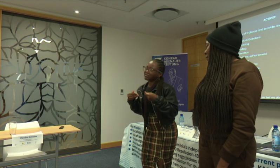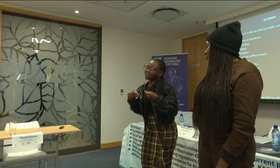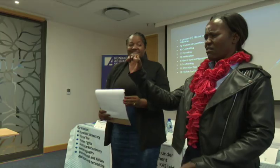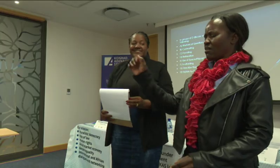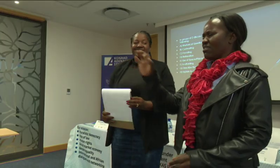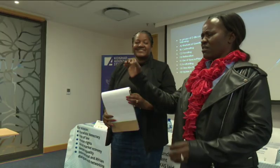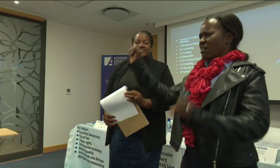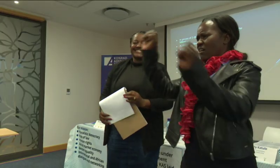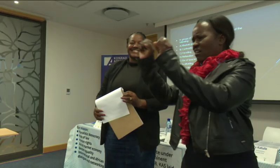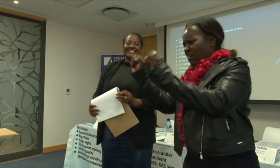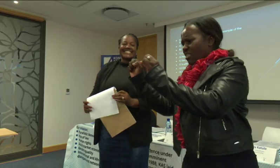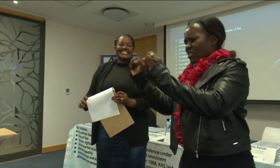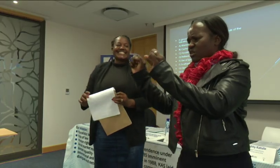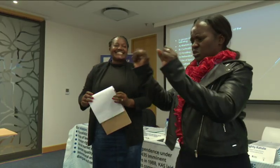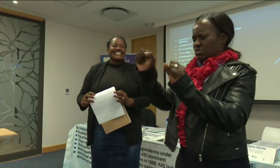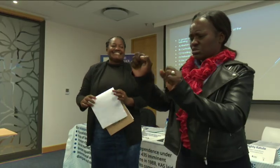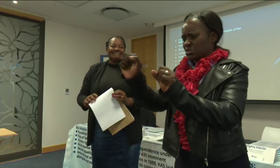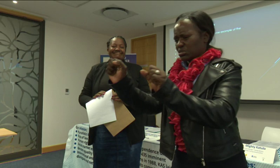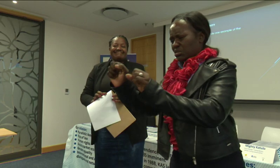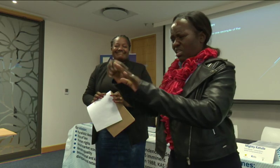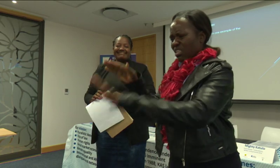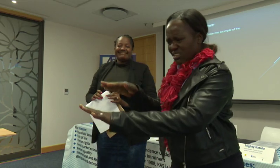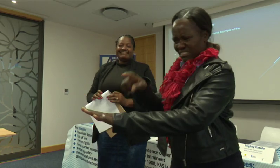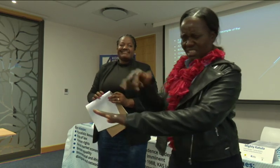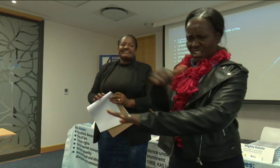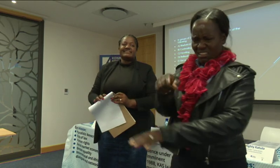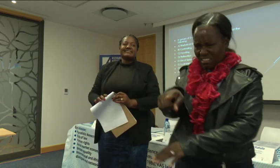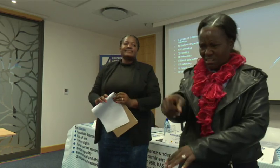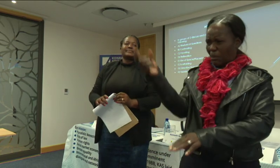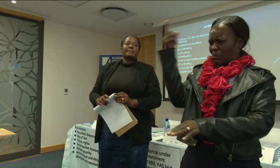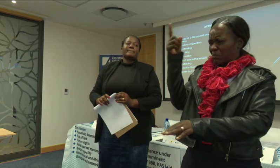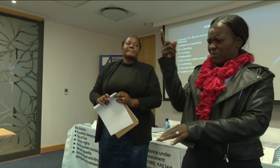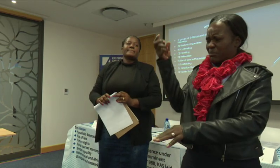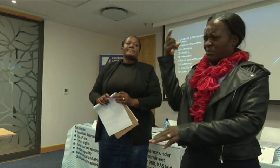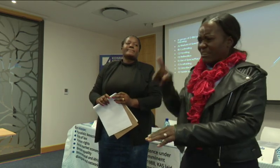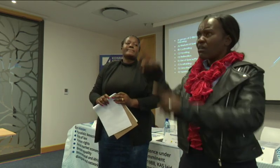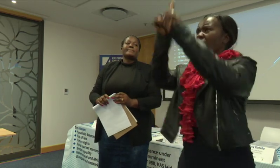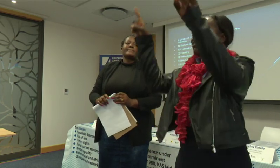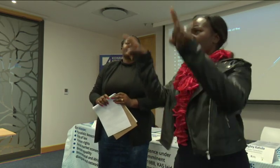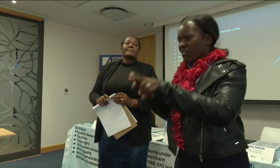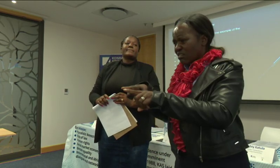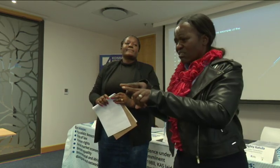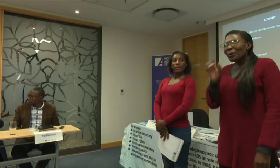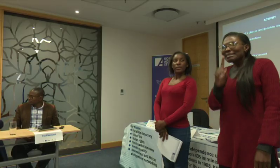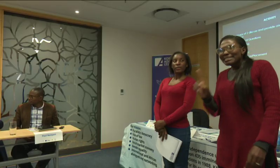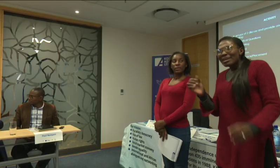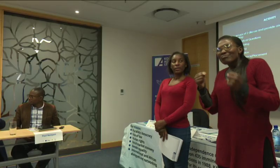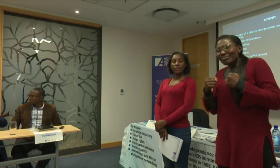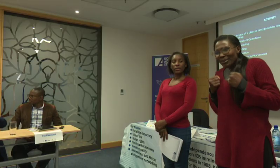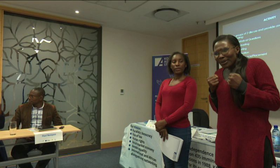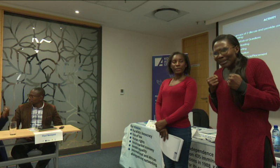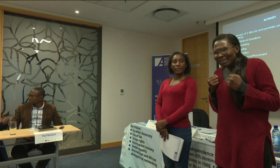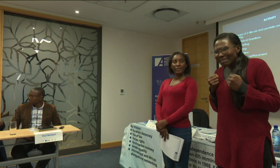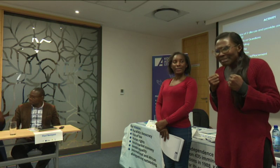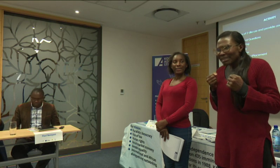opportunity to brush up on their skills. The main idea behind the training is not only to professionalize Namibian Sign